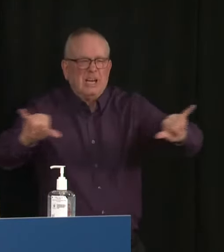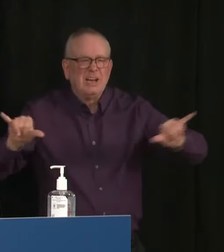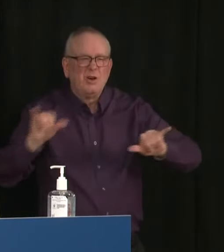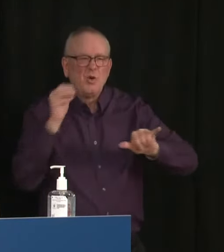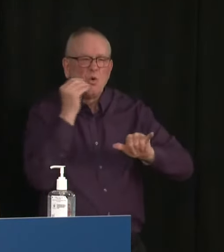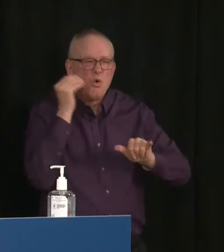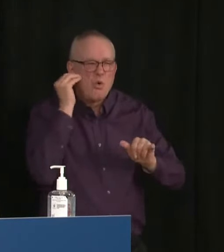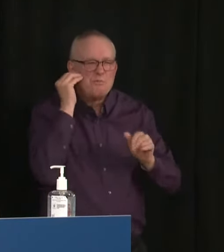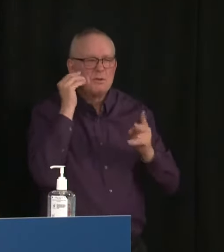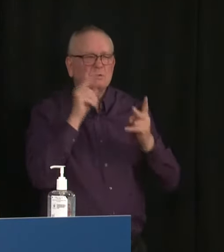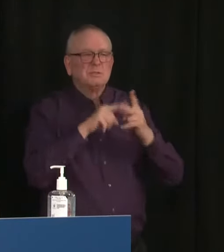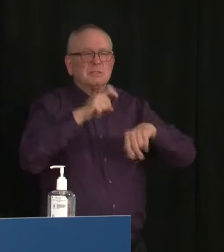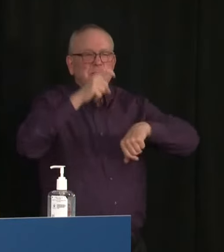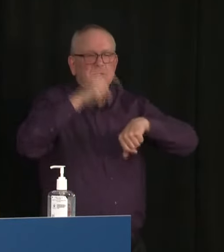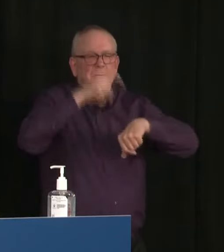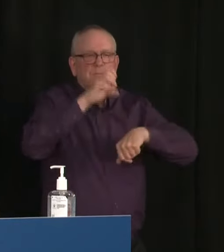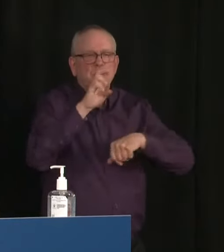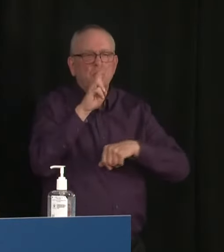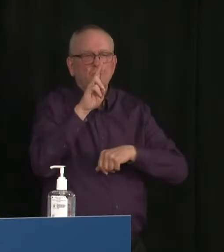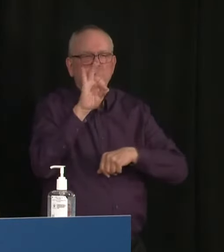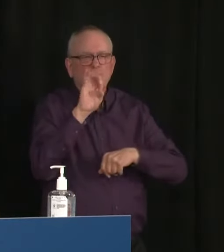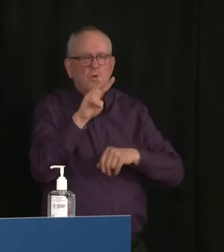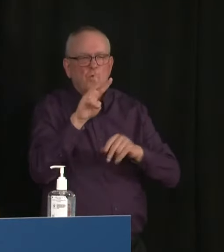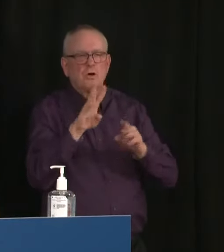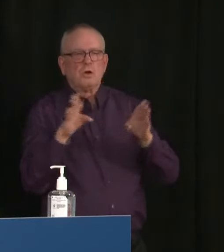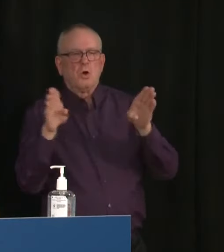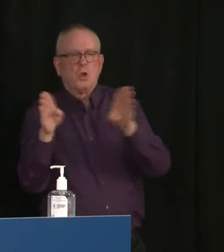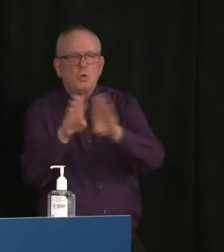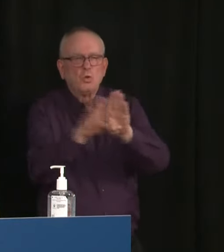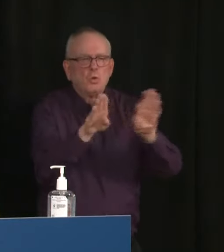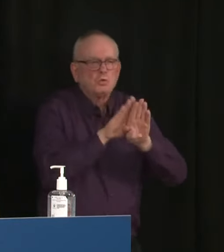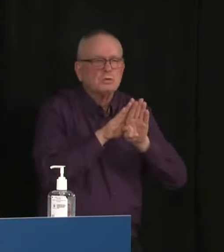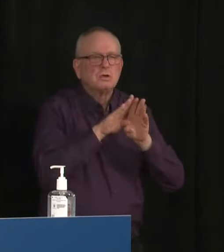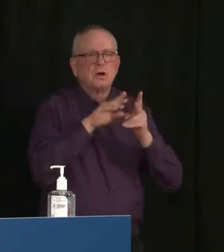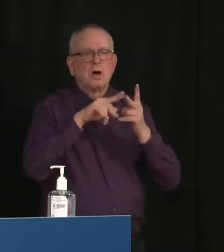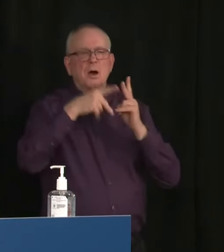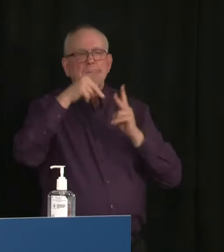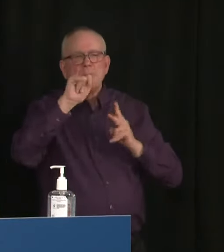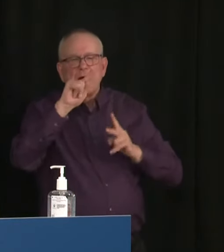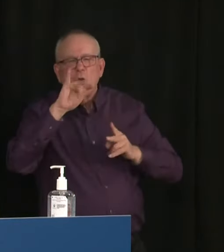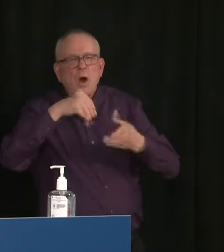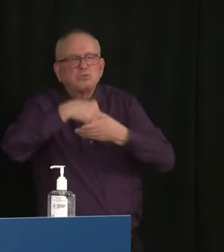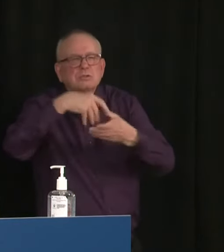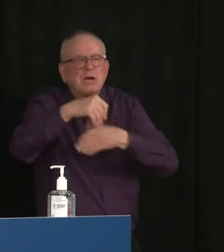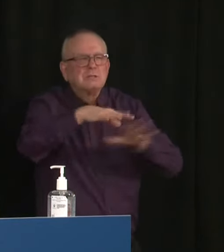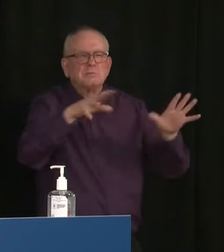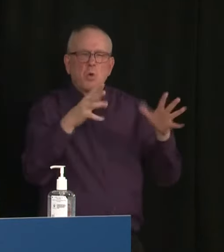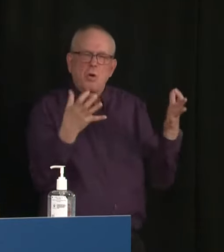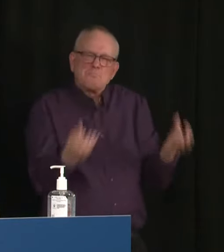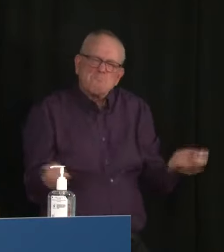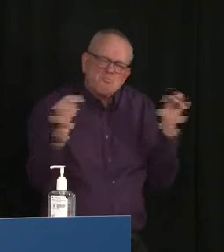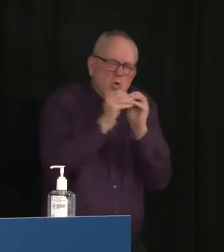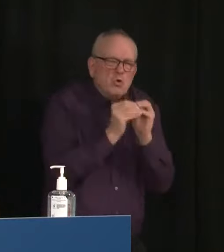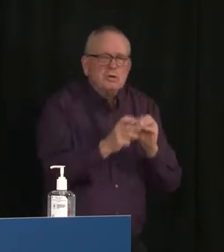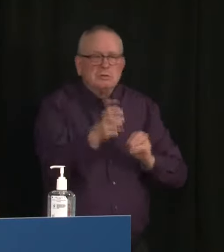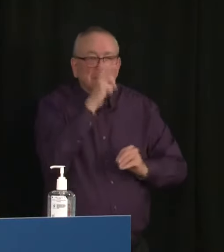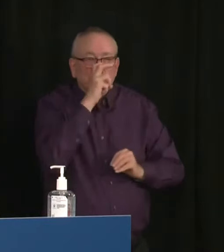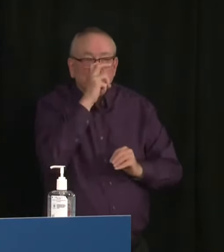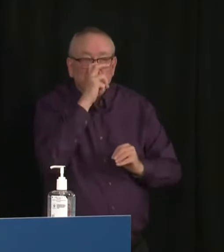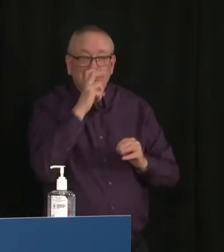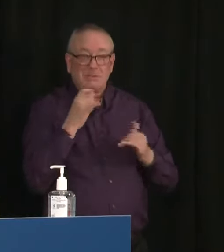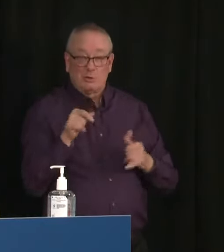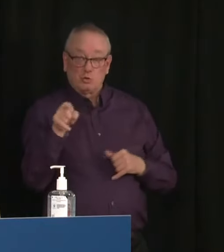Buffalo region. Is this something that you're considering, and do you think those measures are necessary given the high rate of infection in that